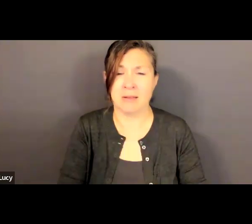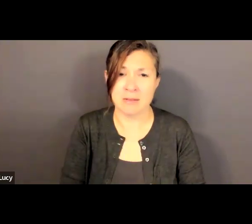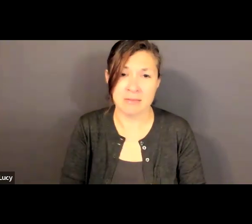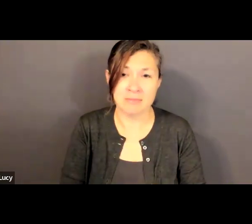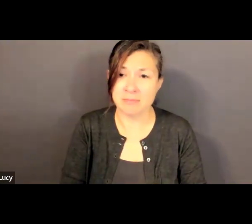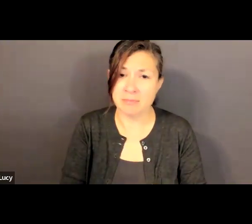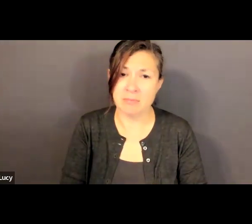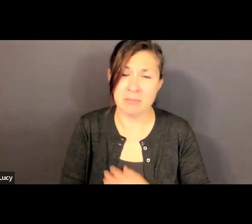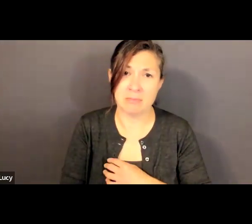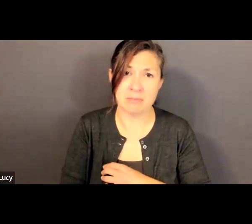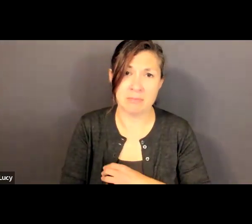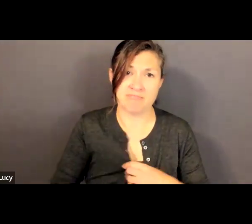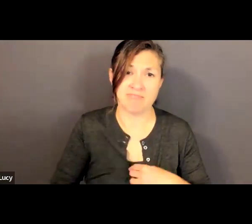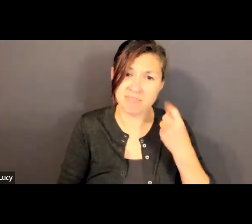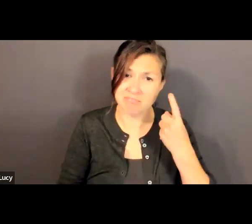I hear you, and